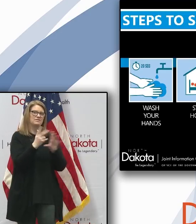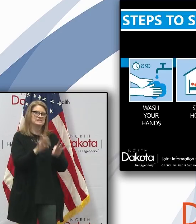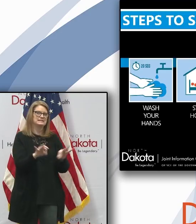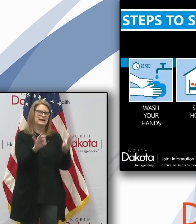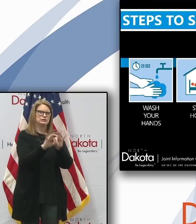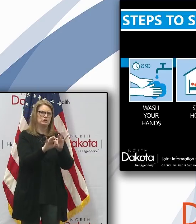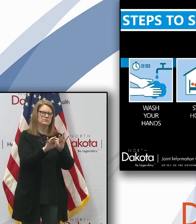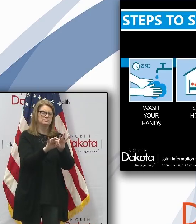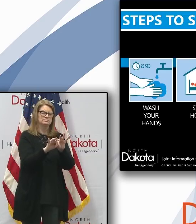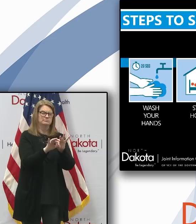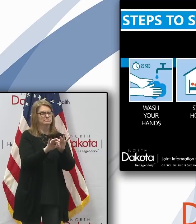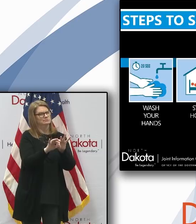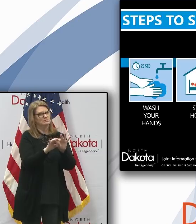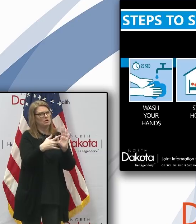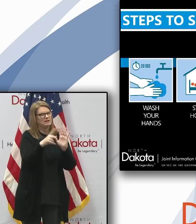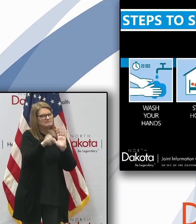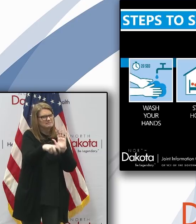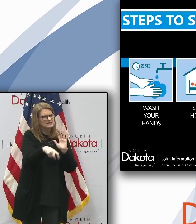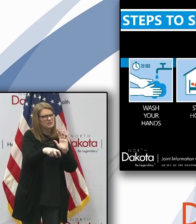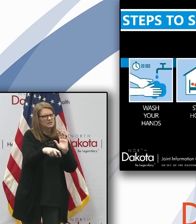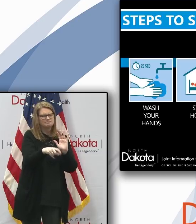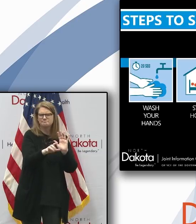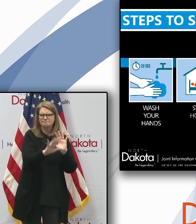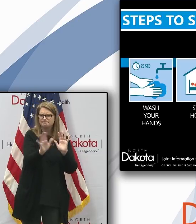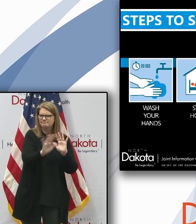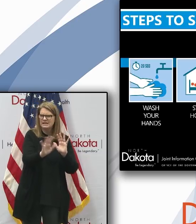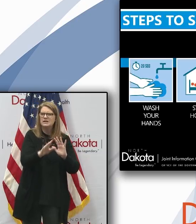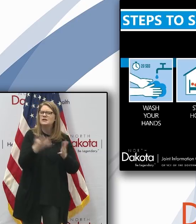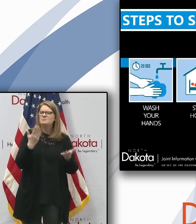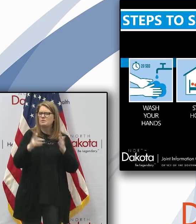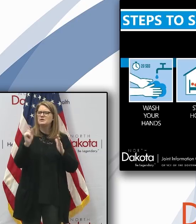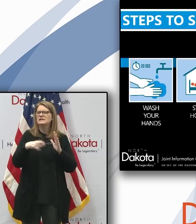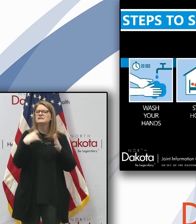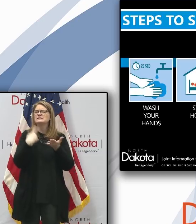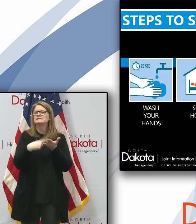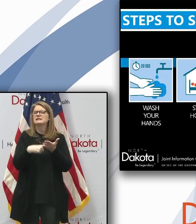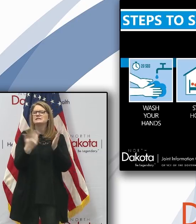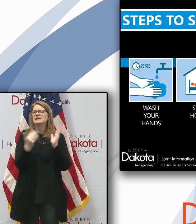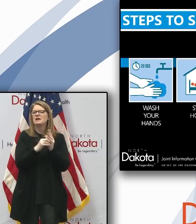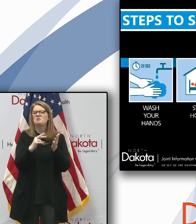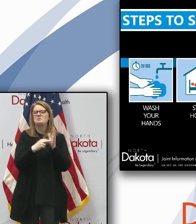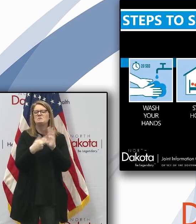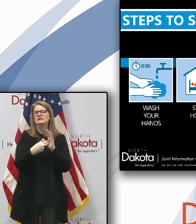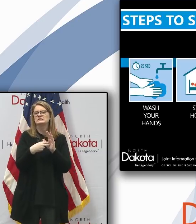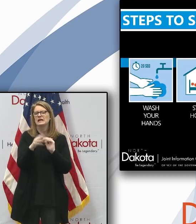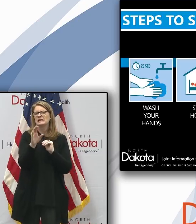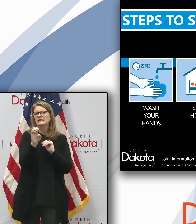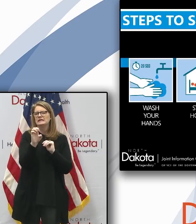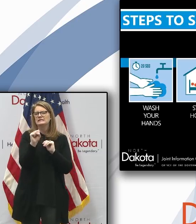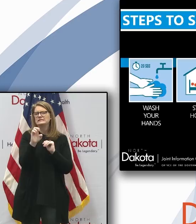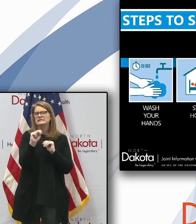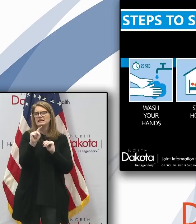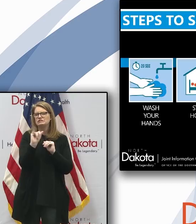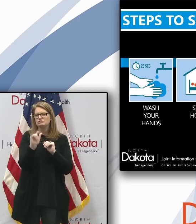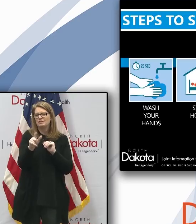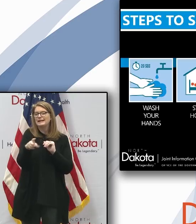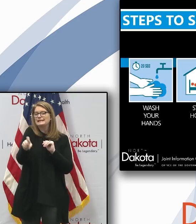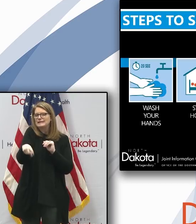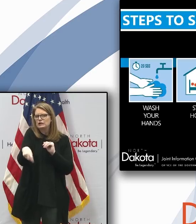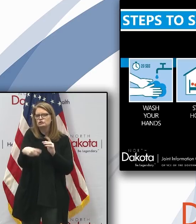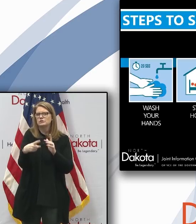want to redefine as North Dakotans what's essential or not. If you can, combine trips, shorten